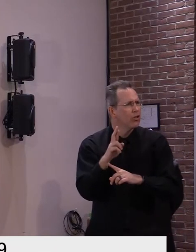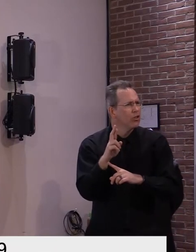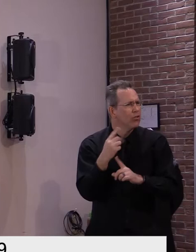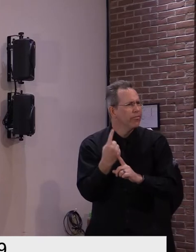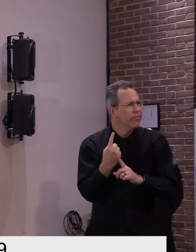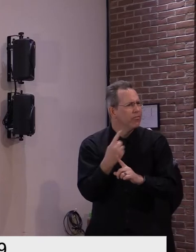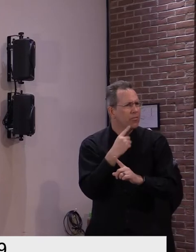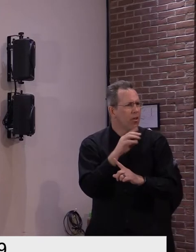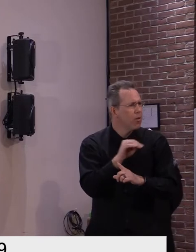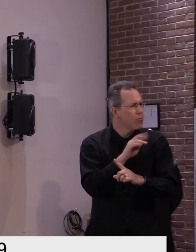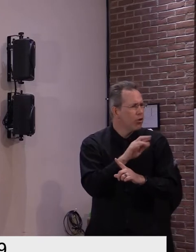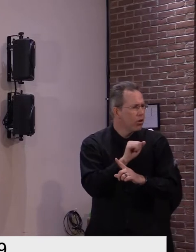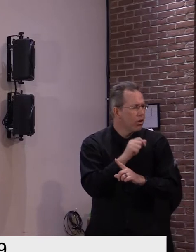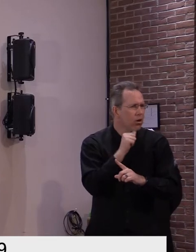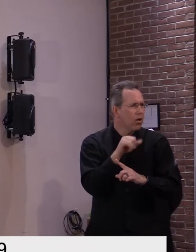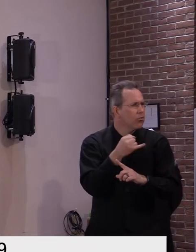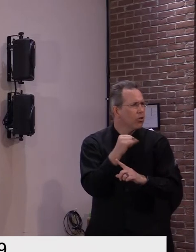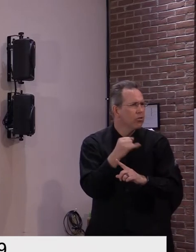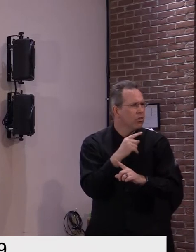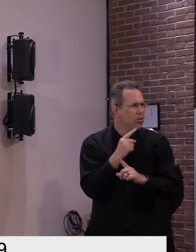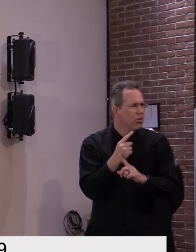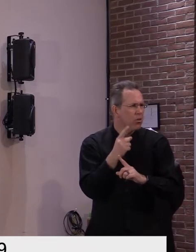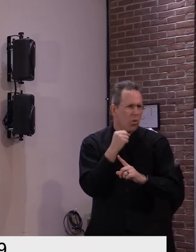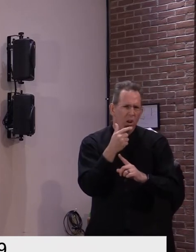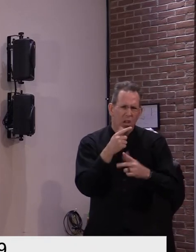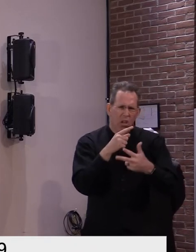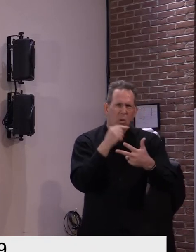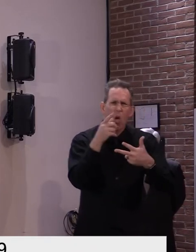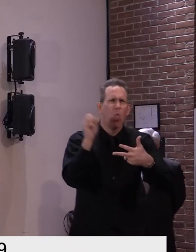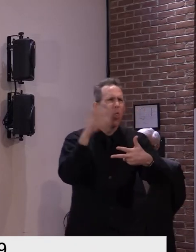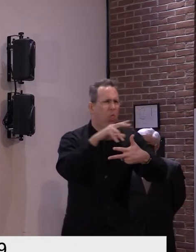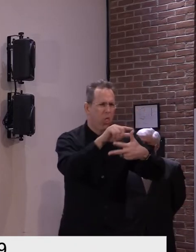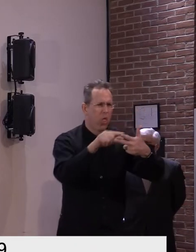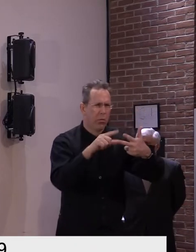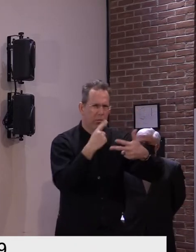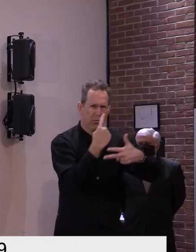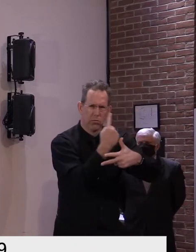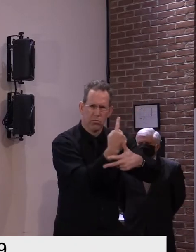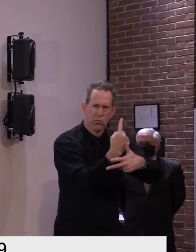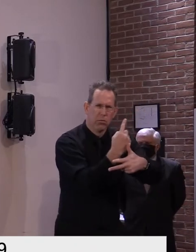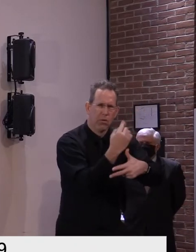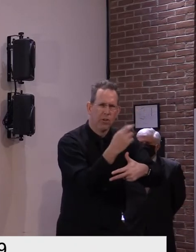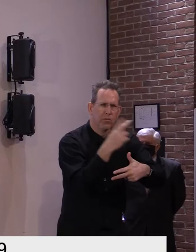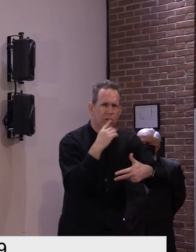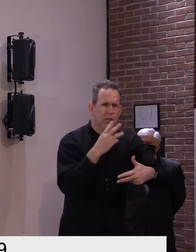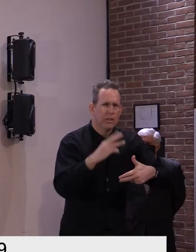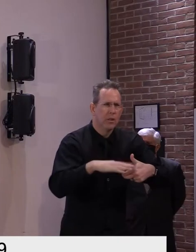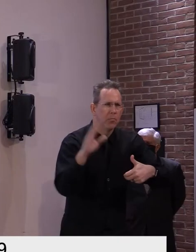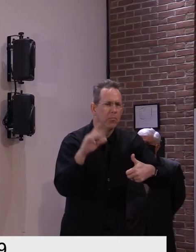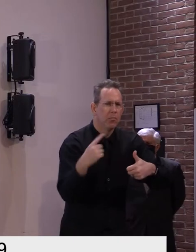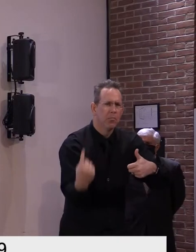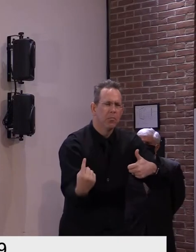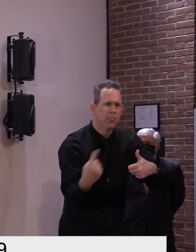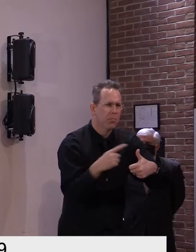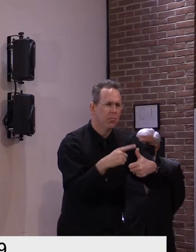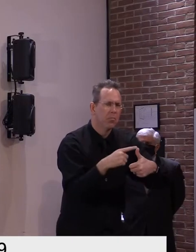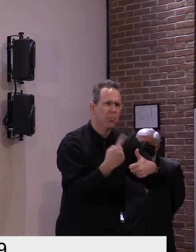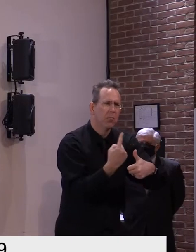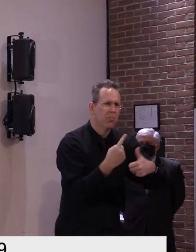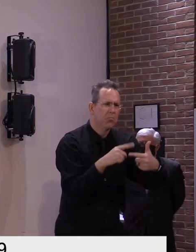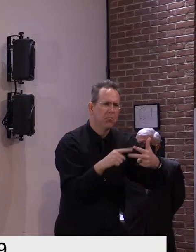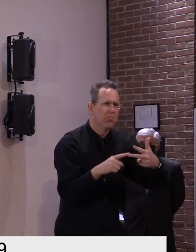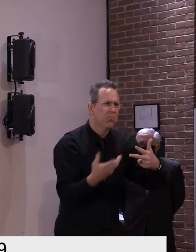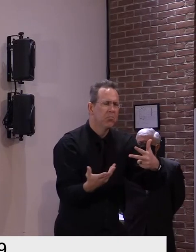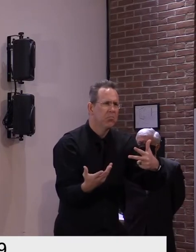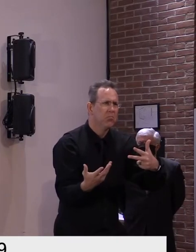whether they're getting the Pfizer vaccine and where they can make an appointment to get it specifically? Yeah, that's a really good question. So